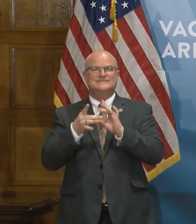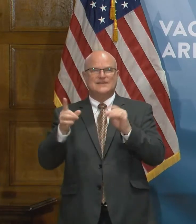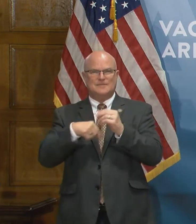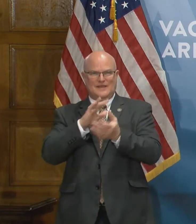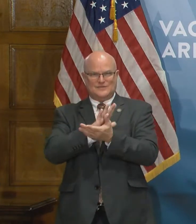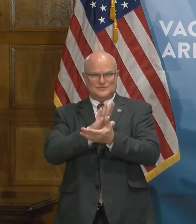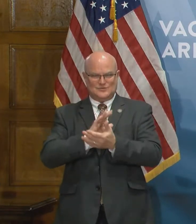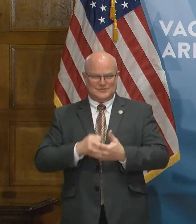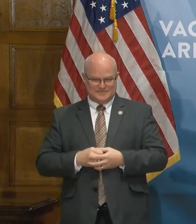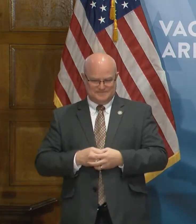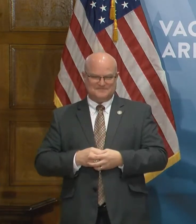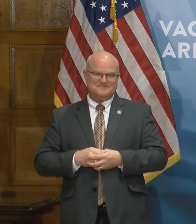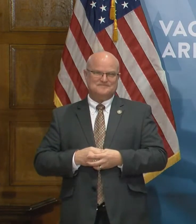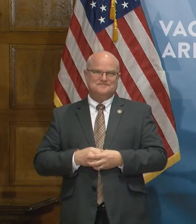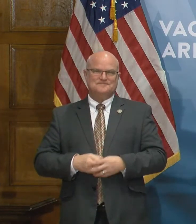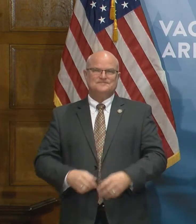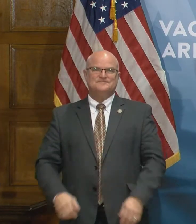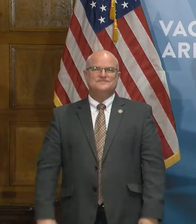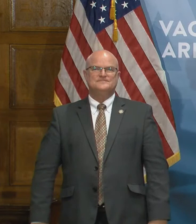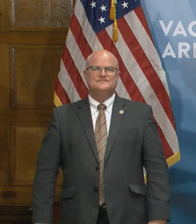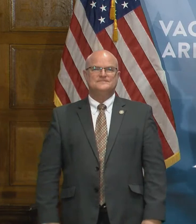about the schools.